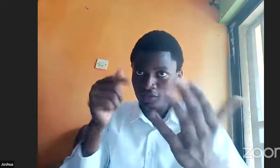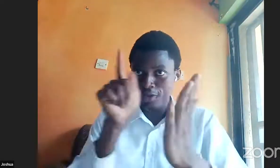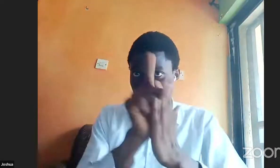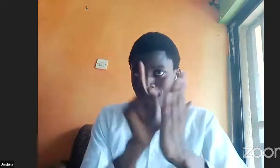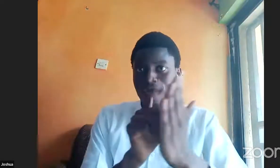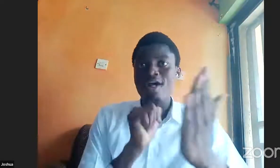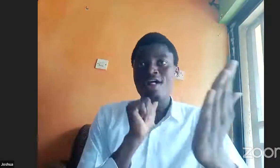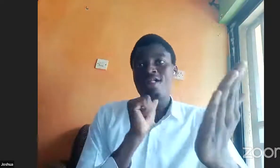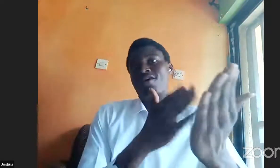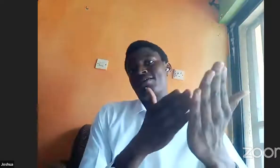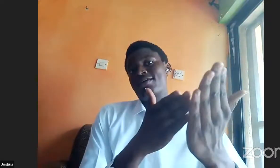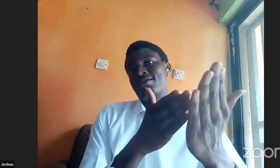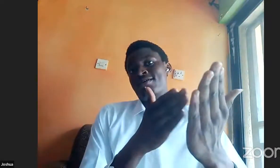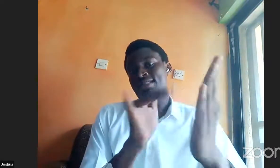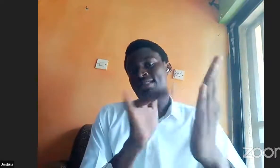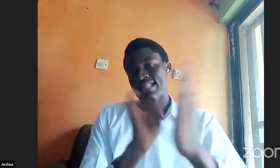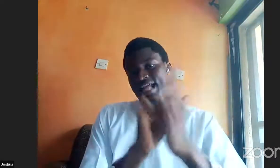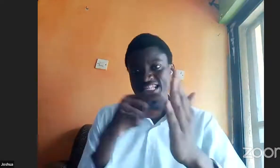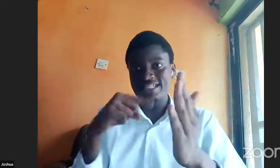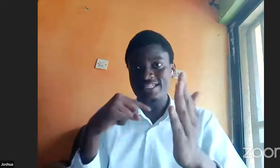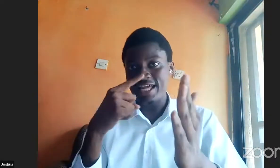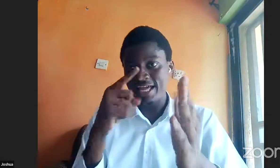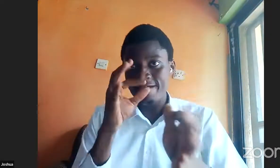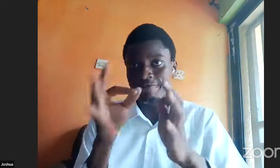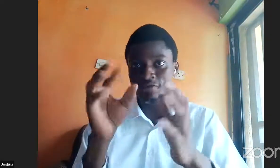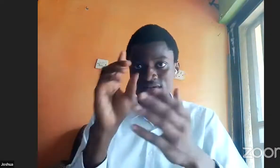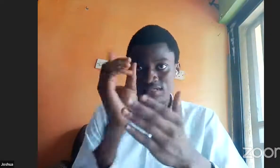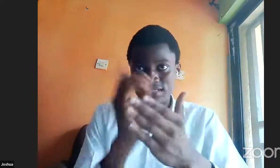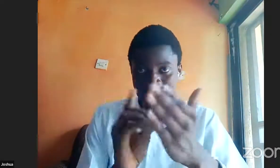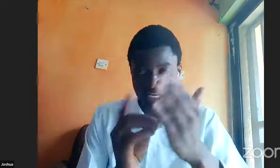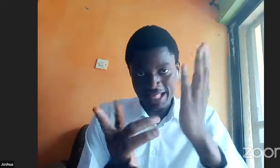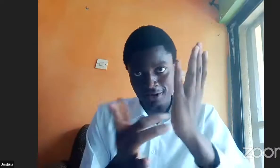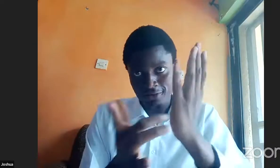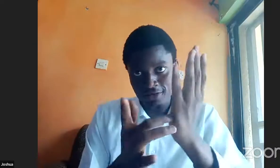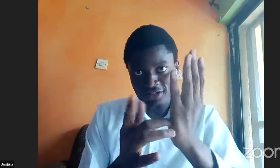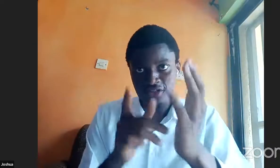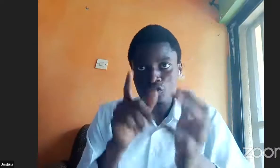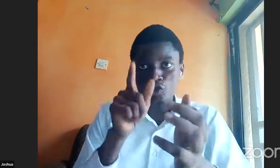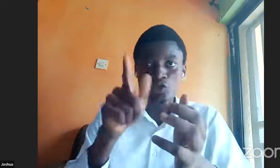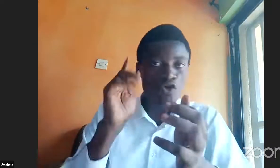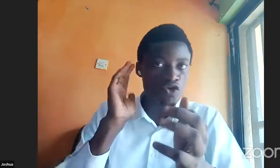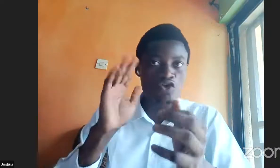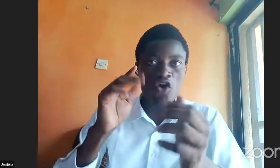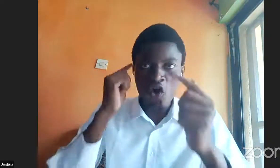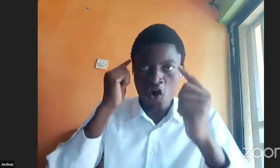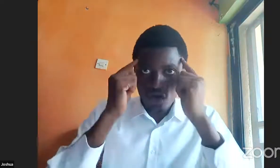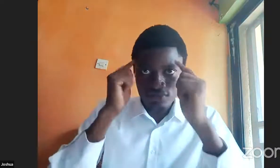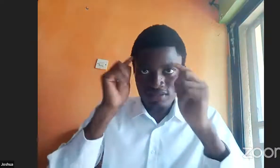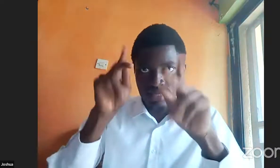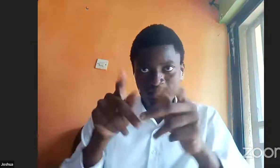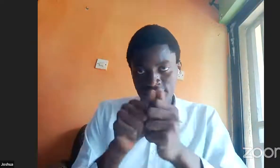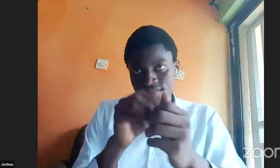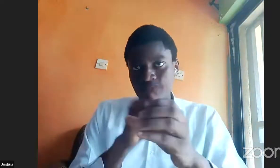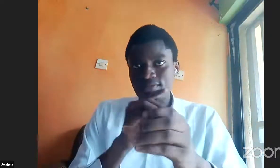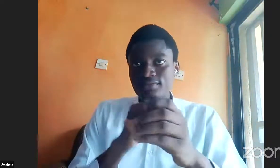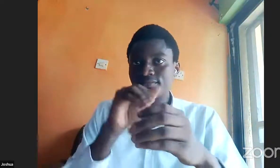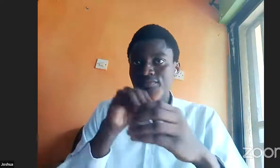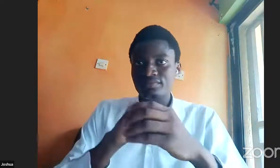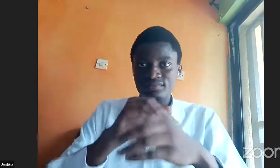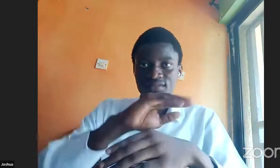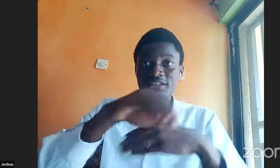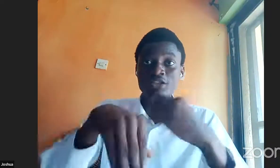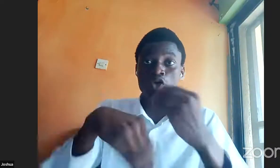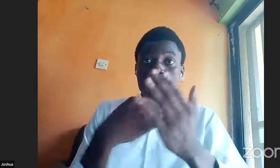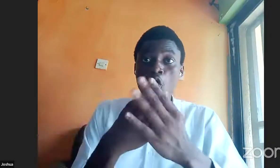should consider persons with disabilities in the whole process. So apart from the design, we have to have